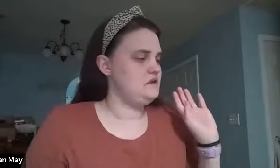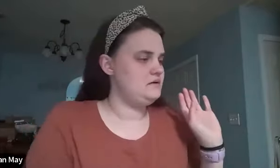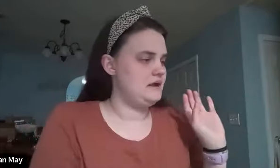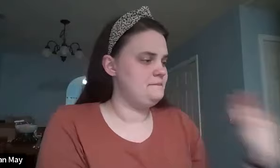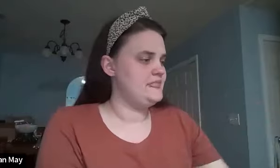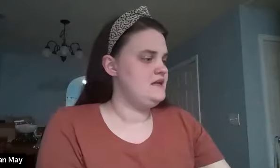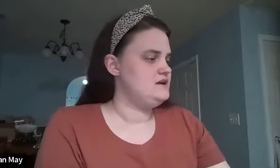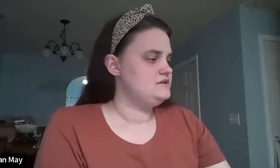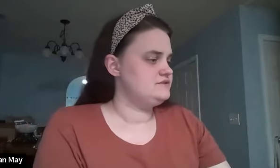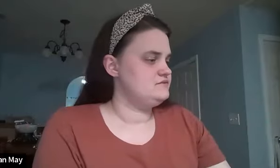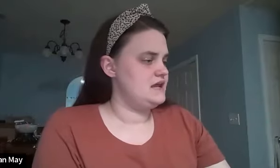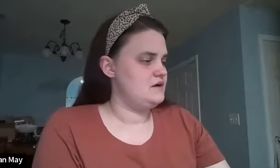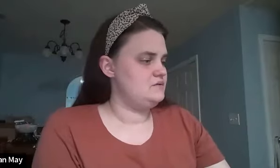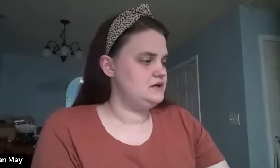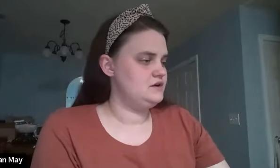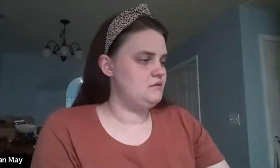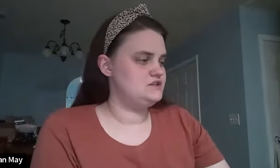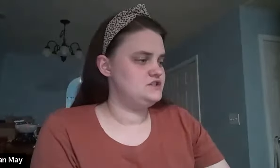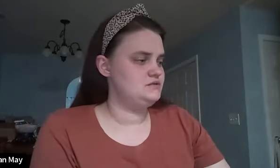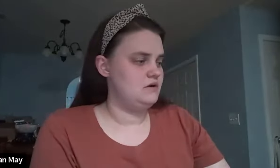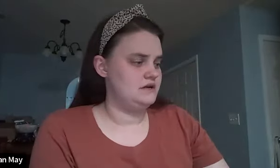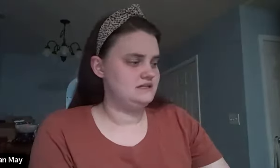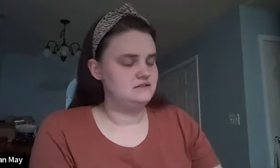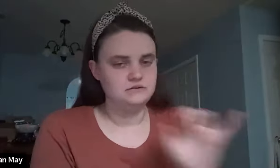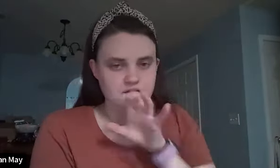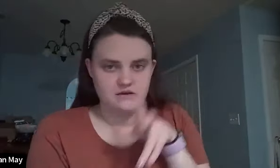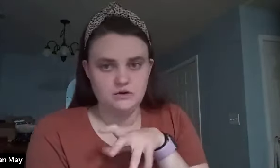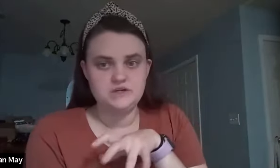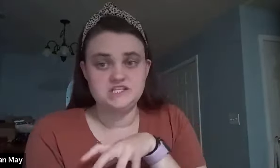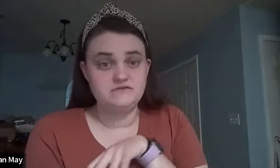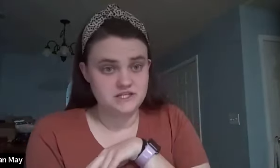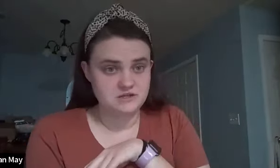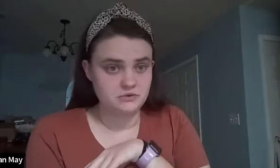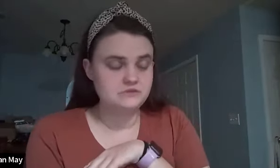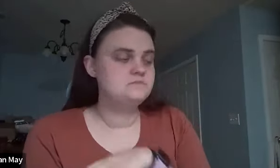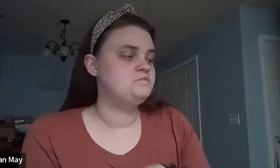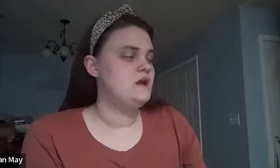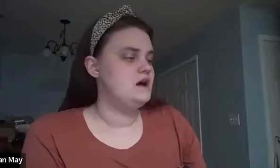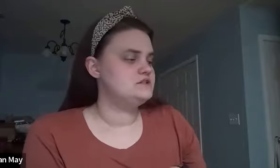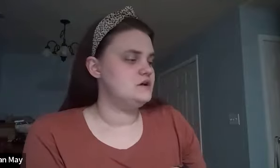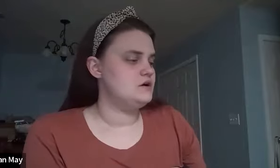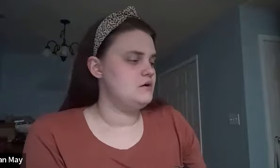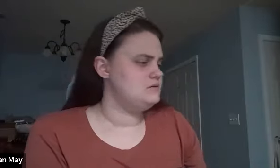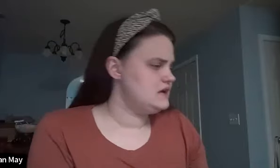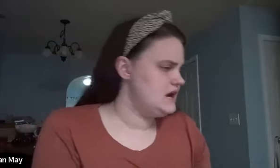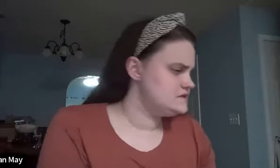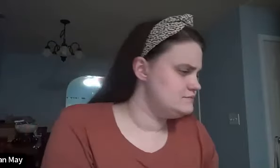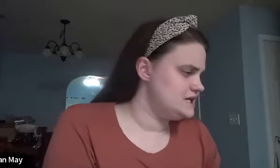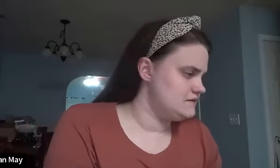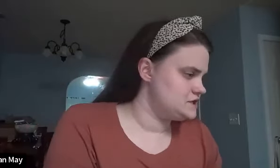Okay. So now we're going to go on to our next little category, which is vegetables. So I don't think I have as many